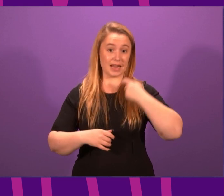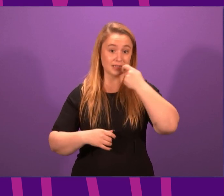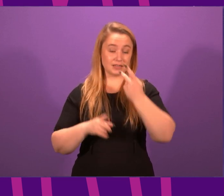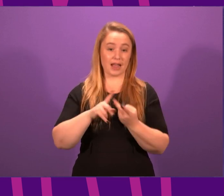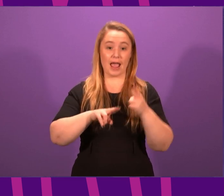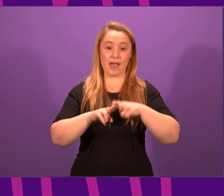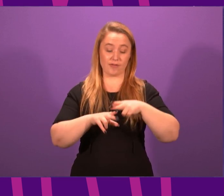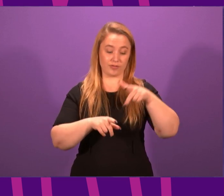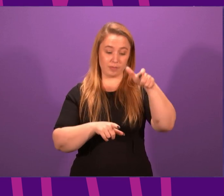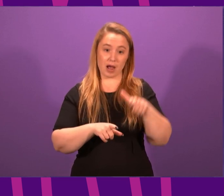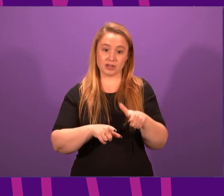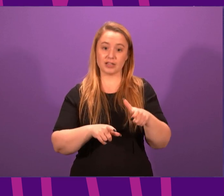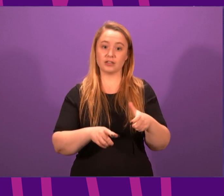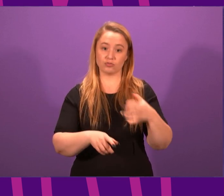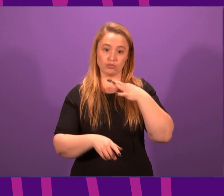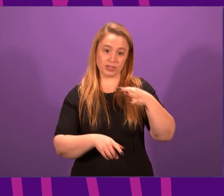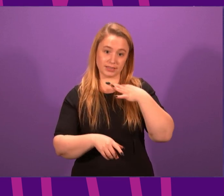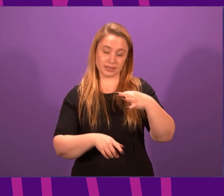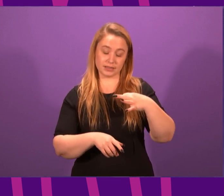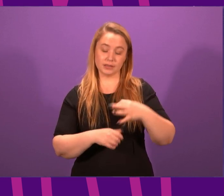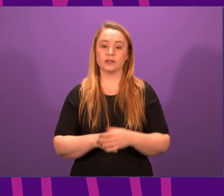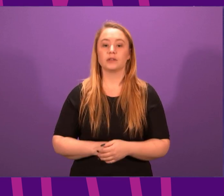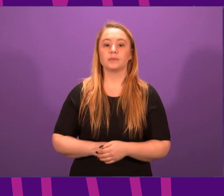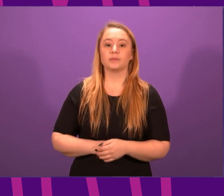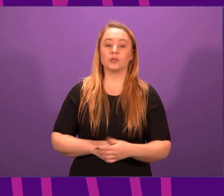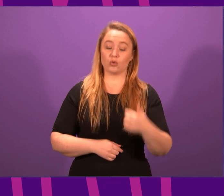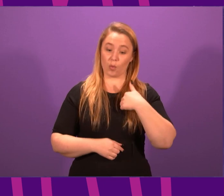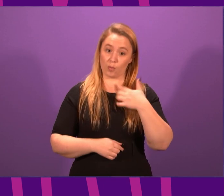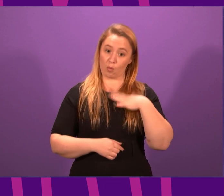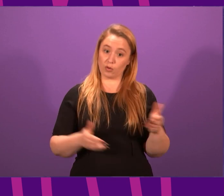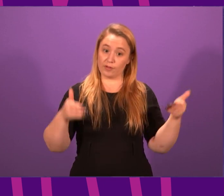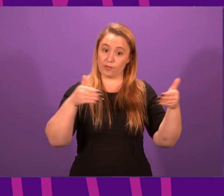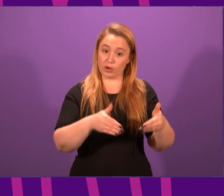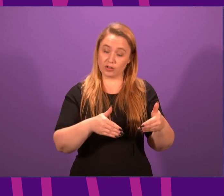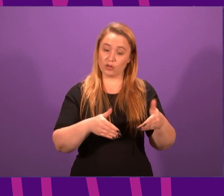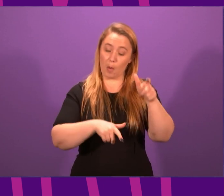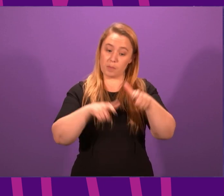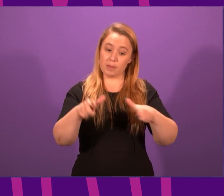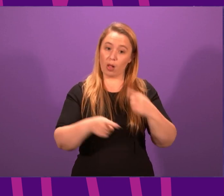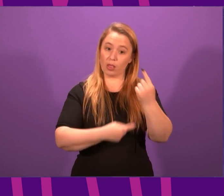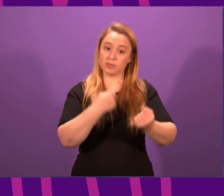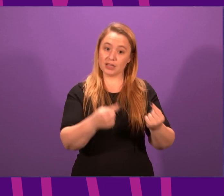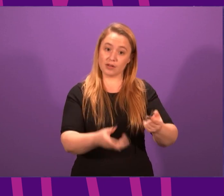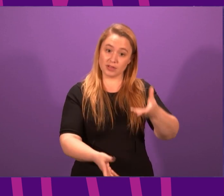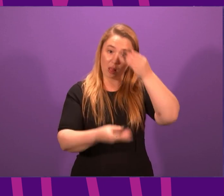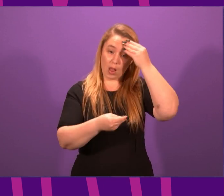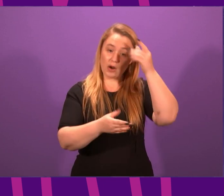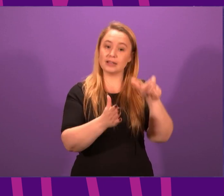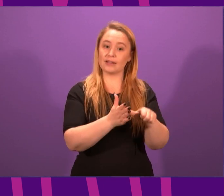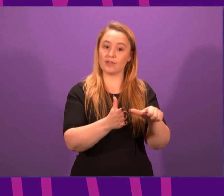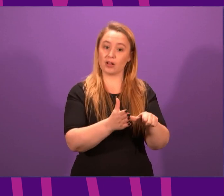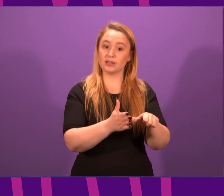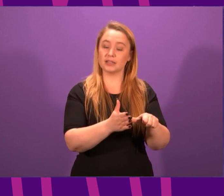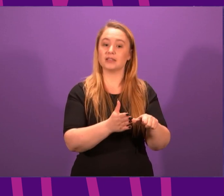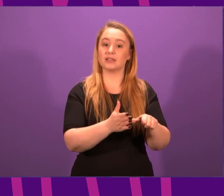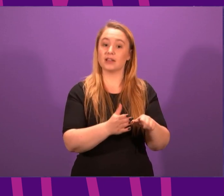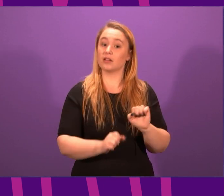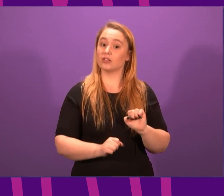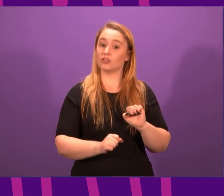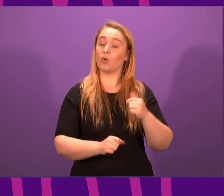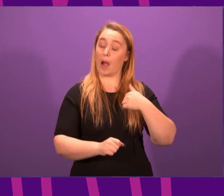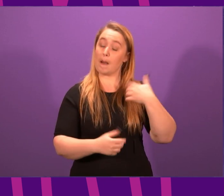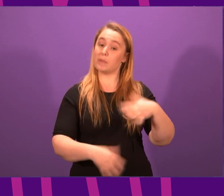risk. And I want to focus my remarks today on one of those groups, people with learning disabilities, whose interests I have raised